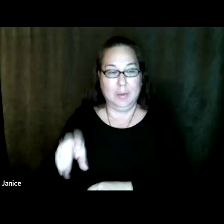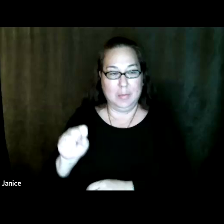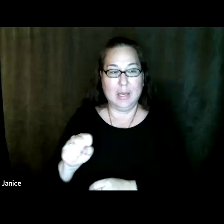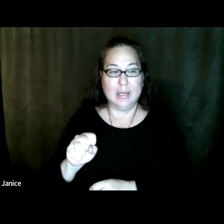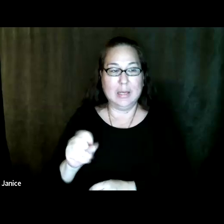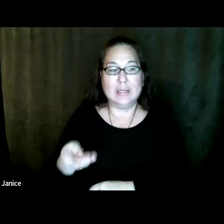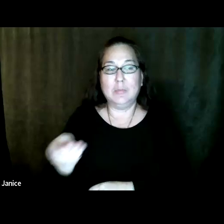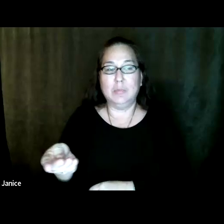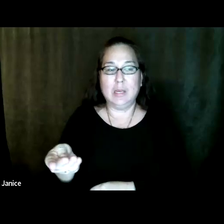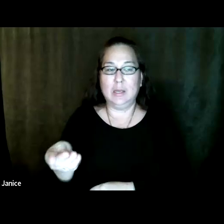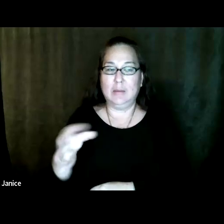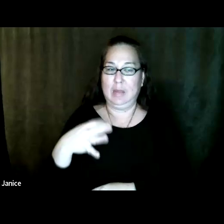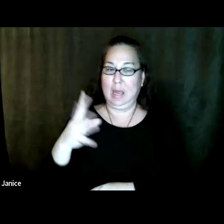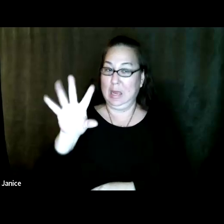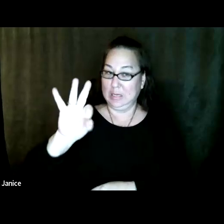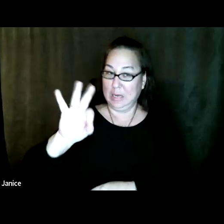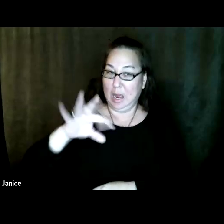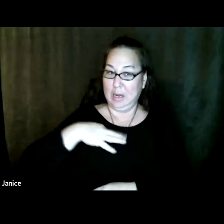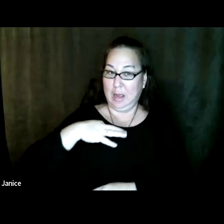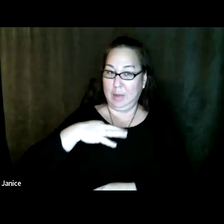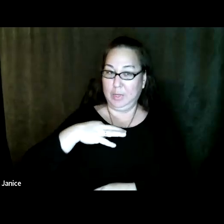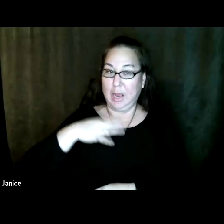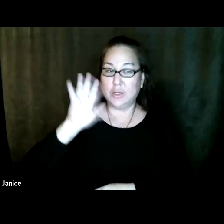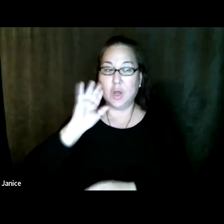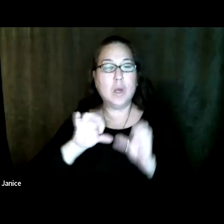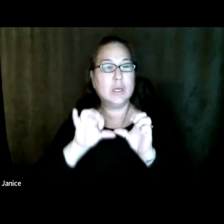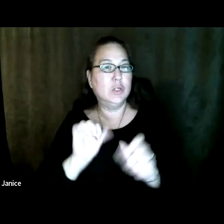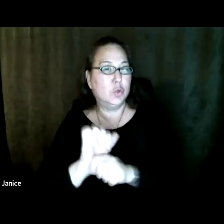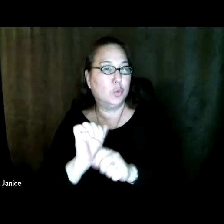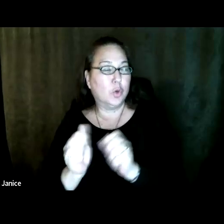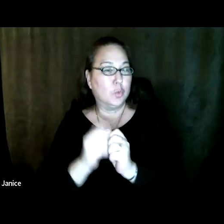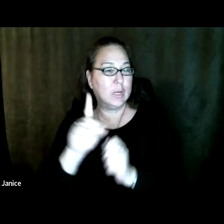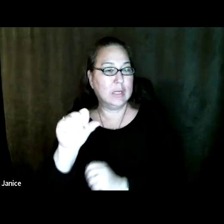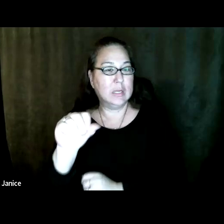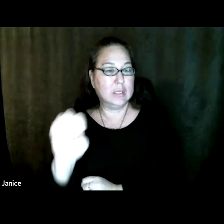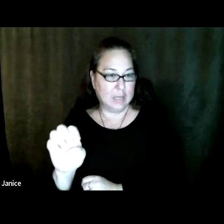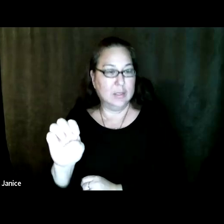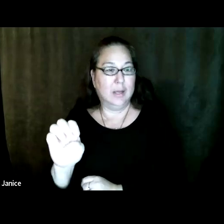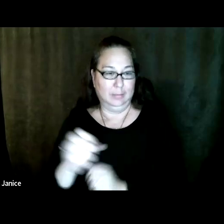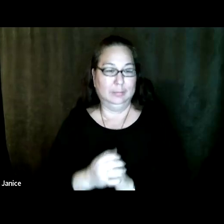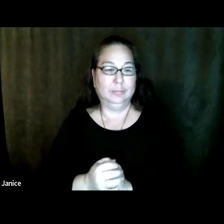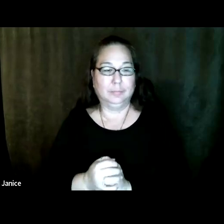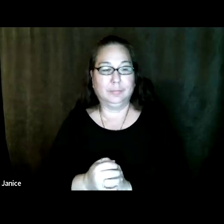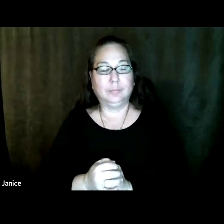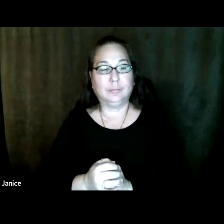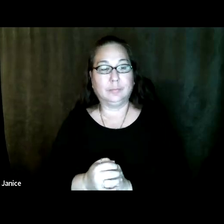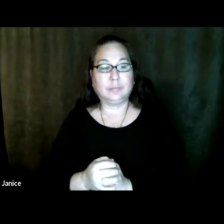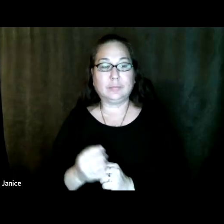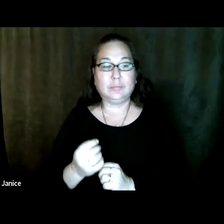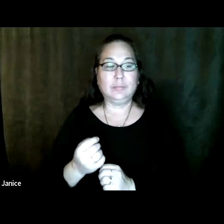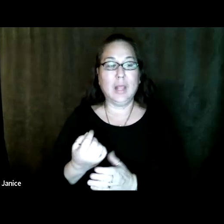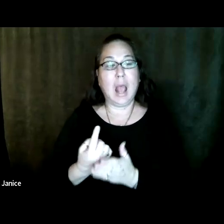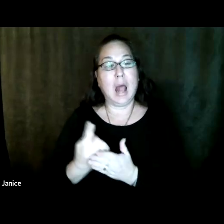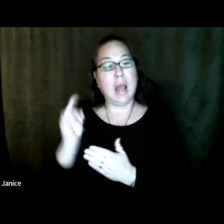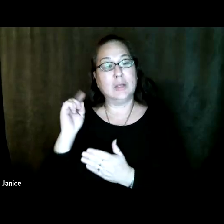the remaining 2. Quick update on BPS transportation. Last week, we hit a new benchmark in